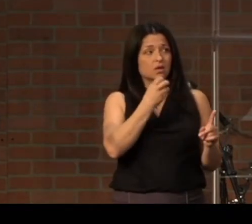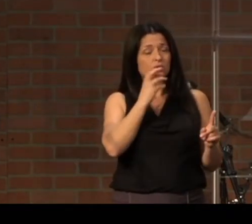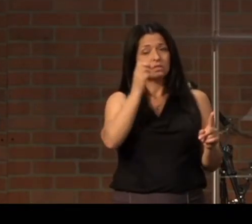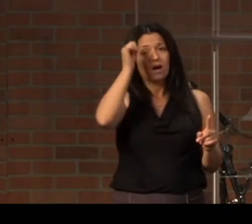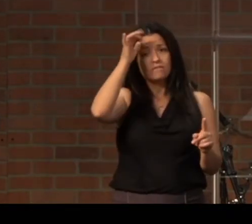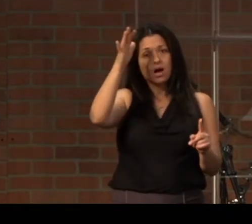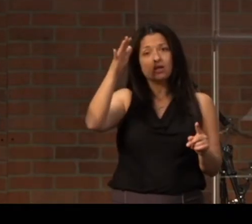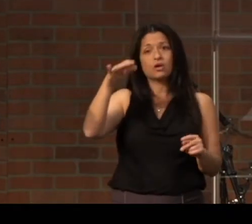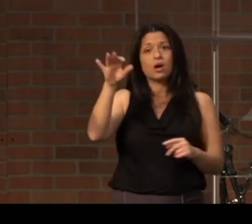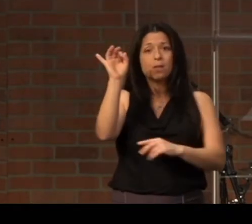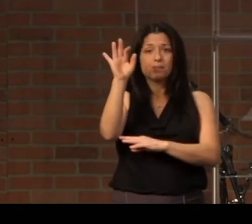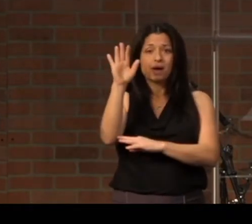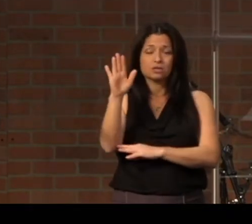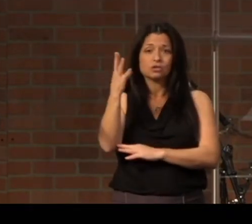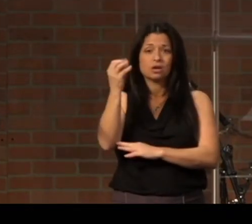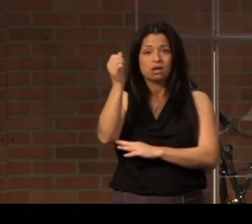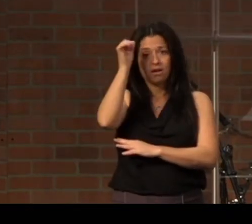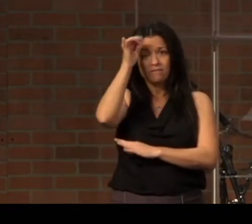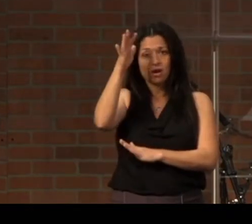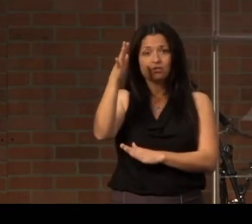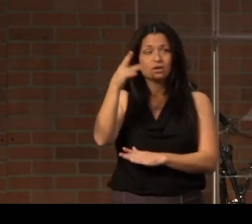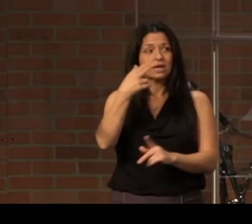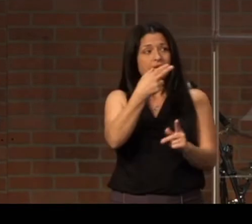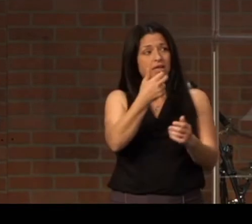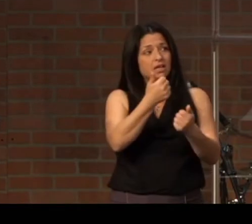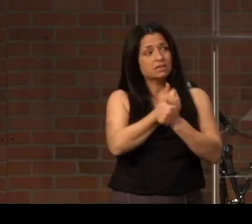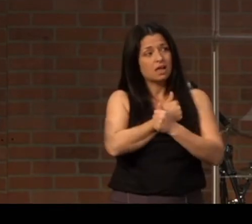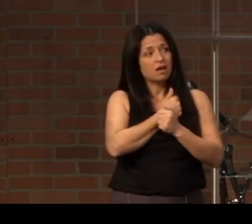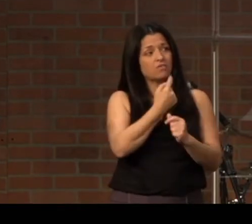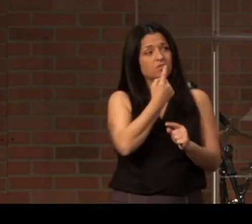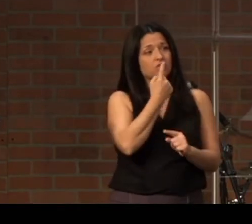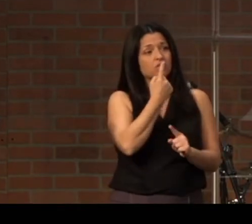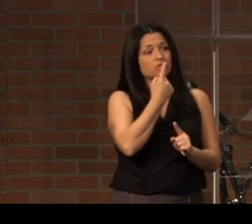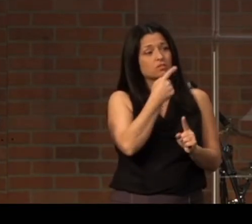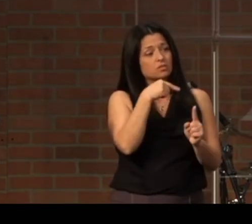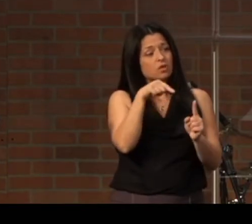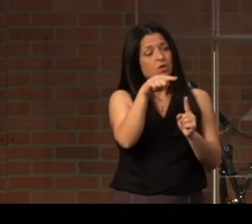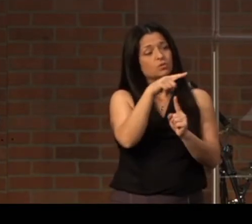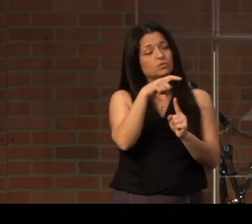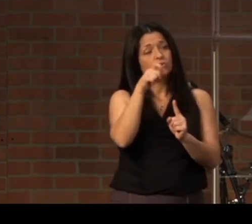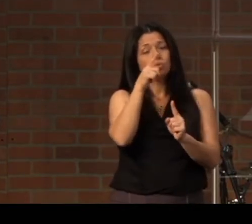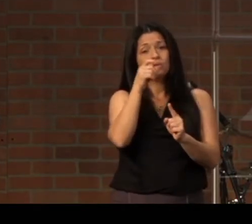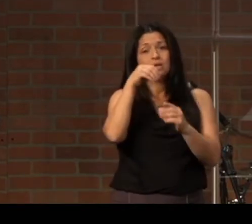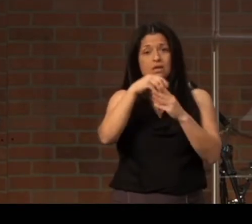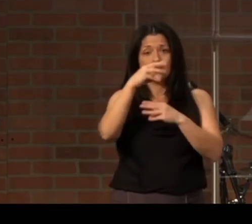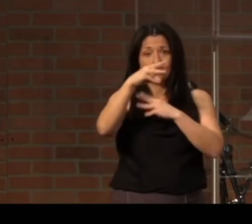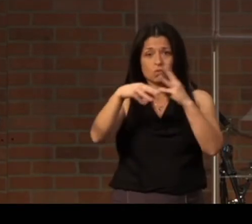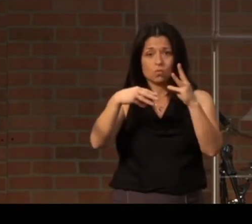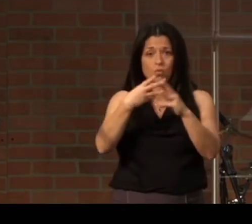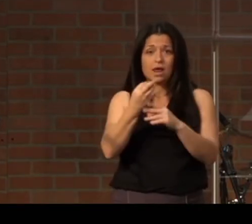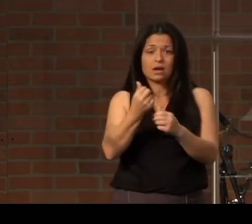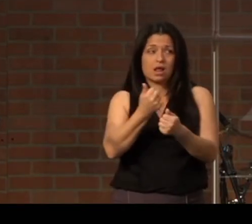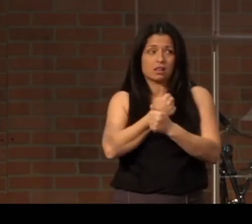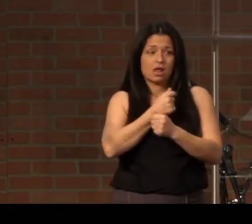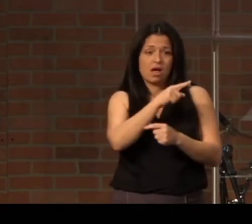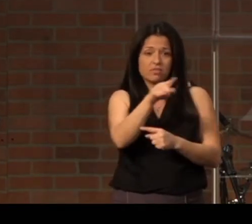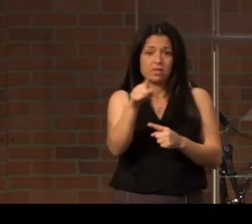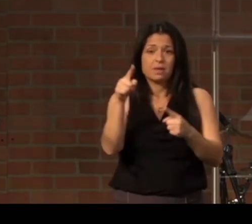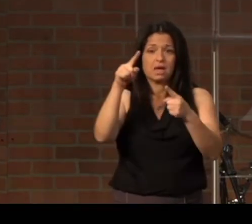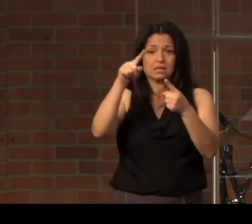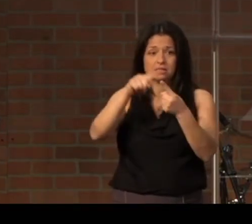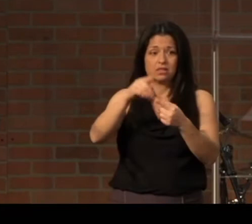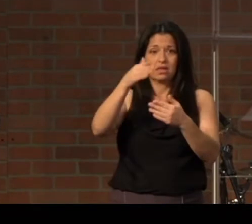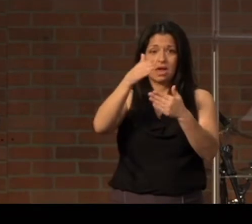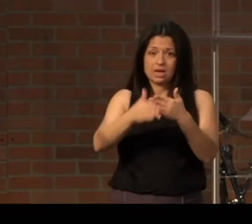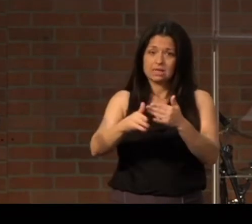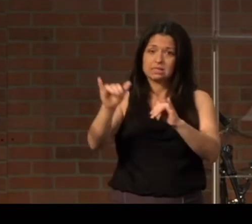who were in the world, and he loved them to the end. Wouldn't you like that to be true of you, wouldn't you? Listen, we